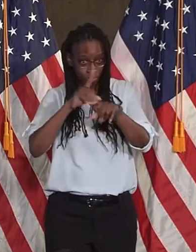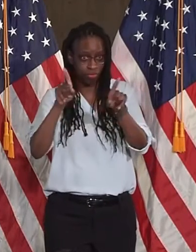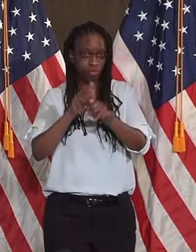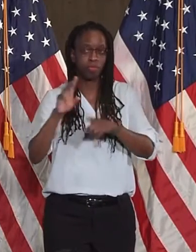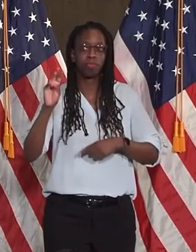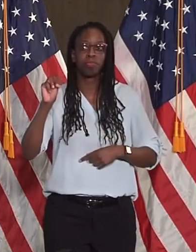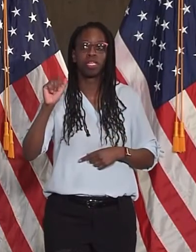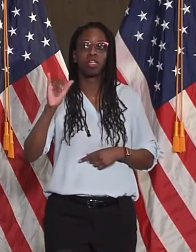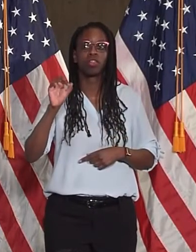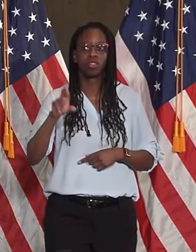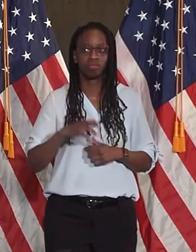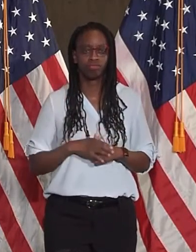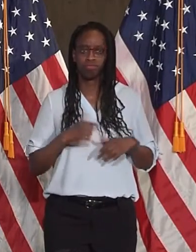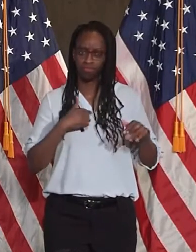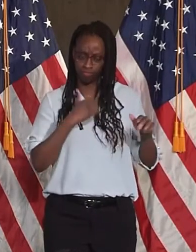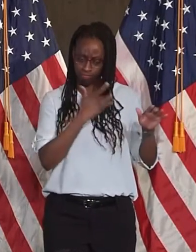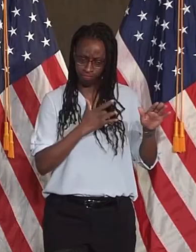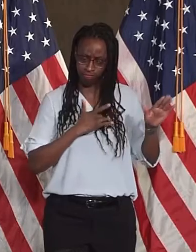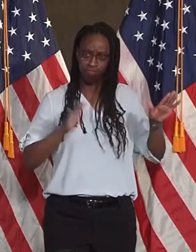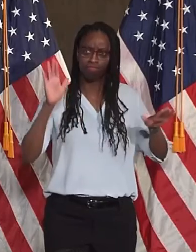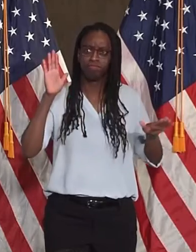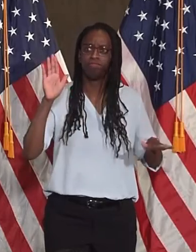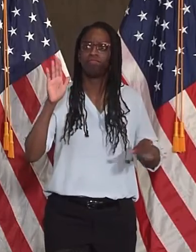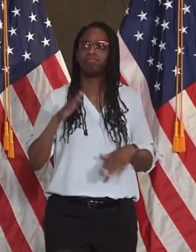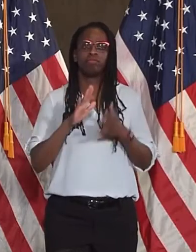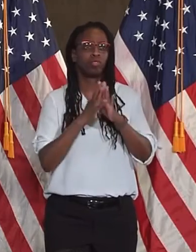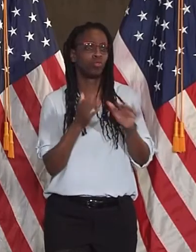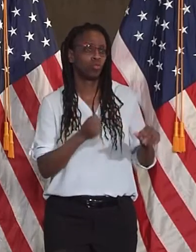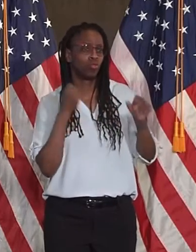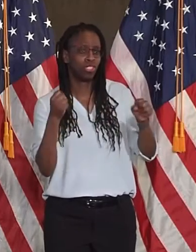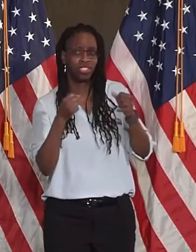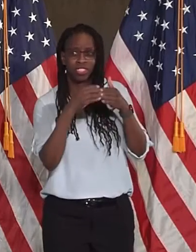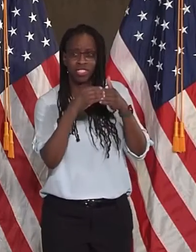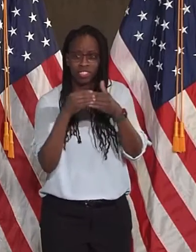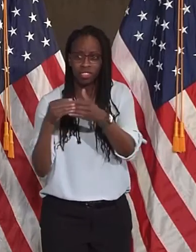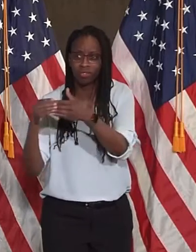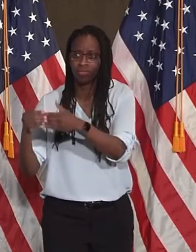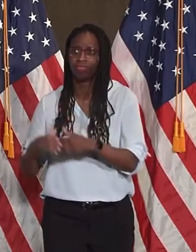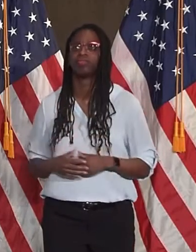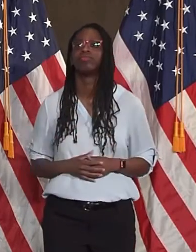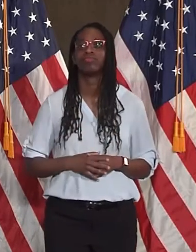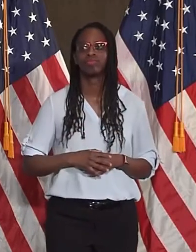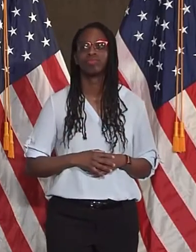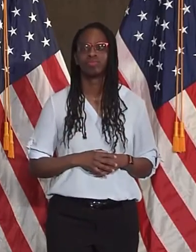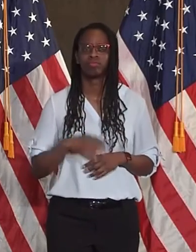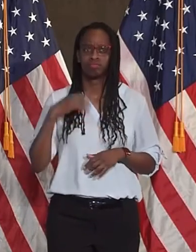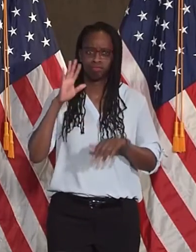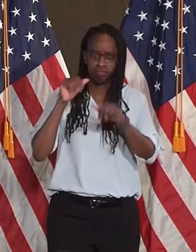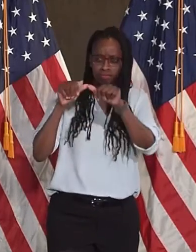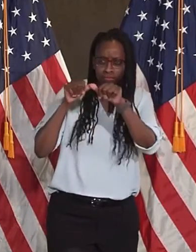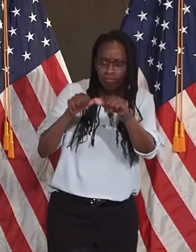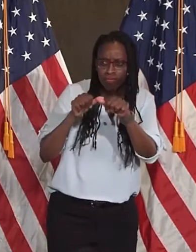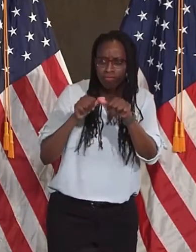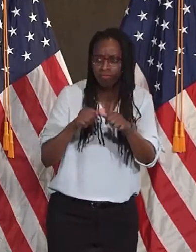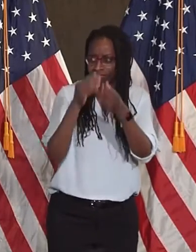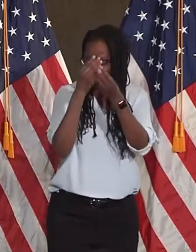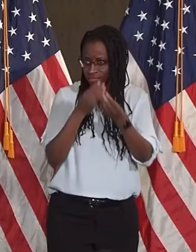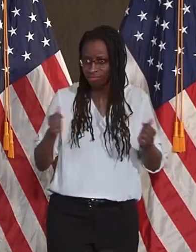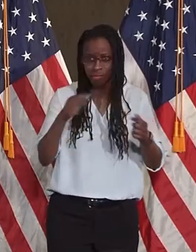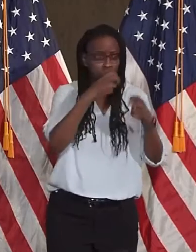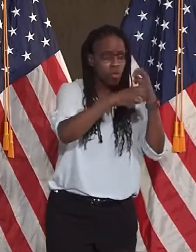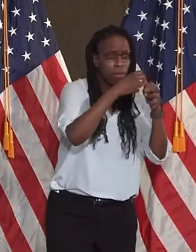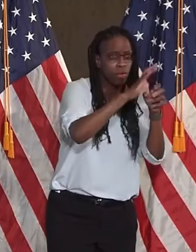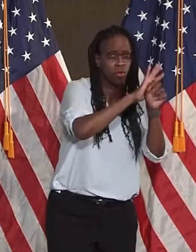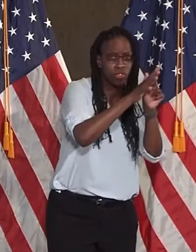leadership, starting with an unrelenting focus to address the impacts of COVID-19. We must do a